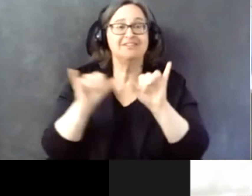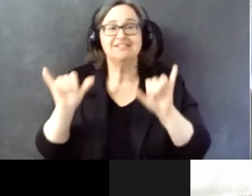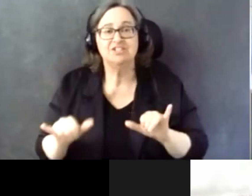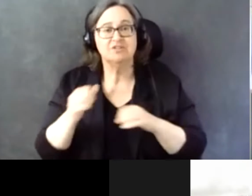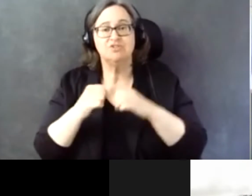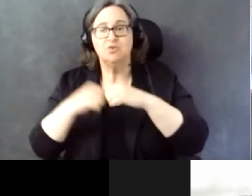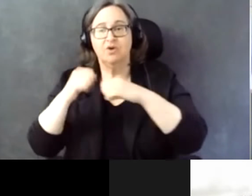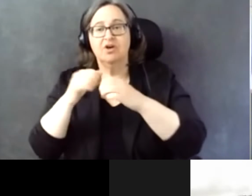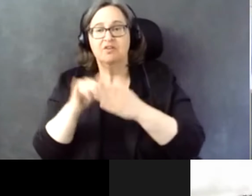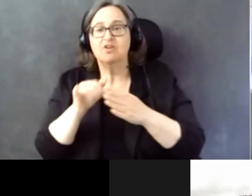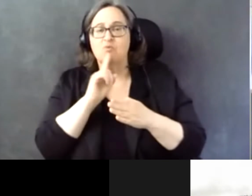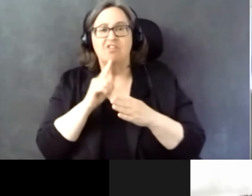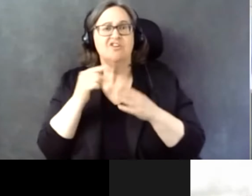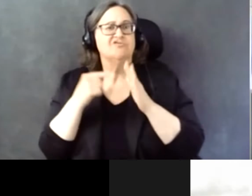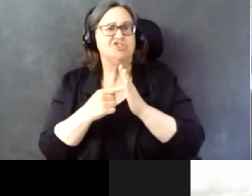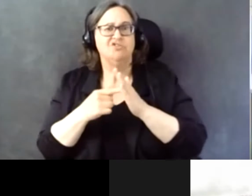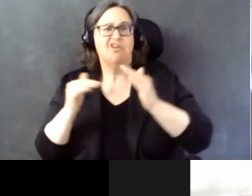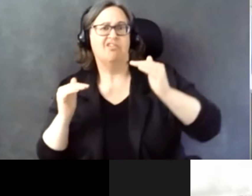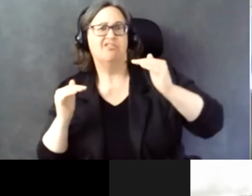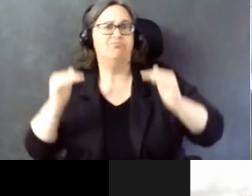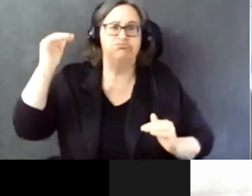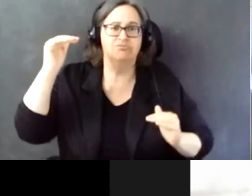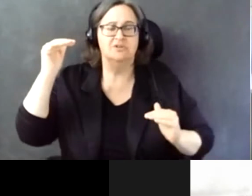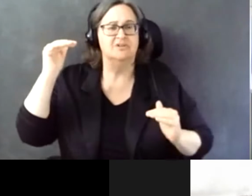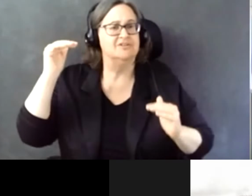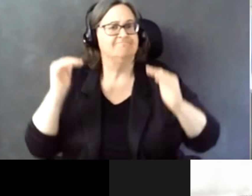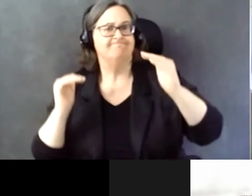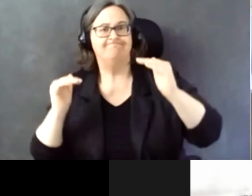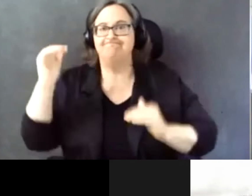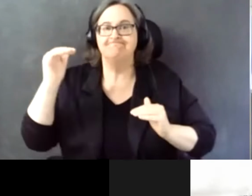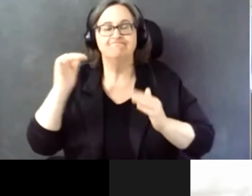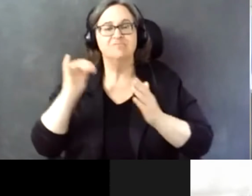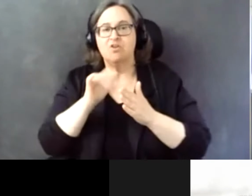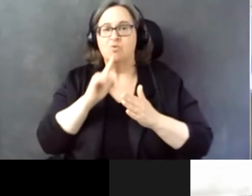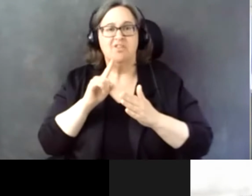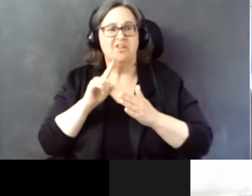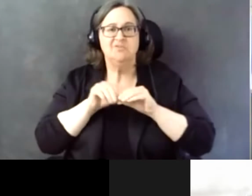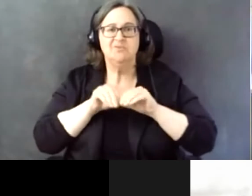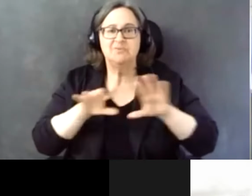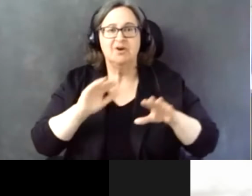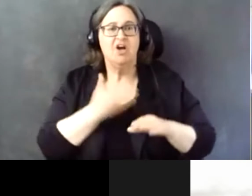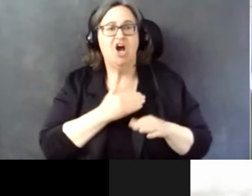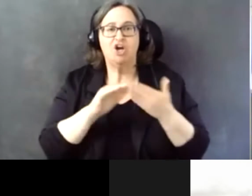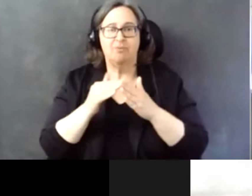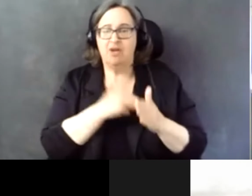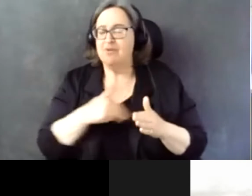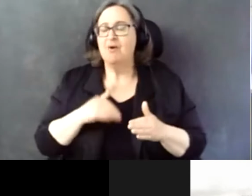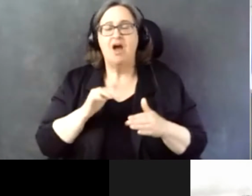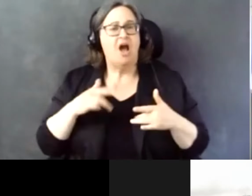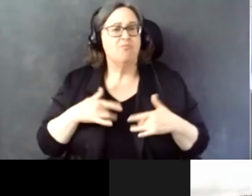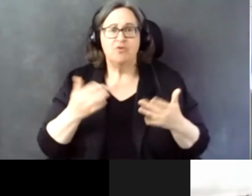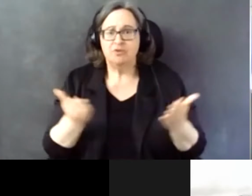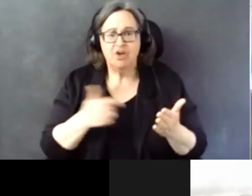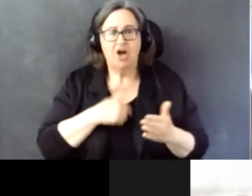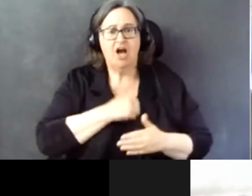that result in the deep inequities and injustices that plague so many of our community members i'm happy to be here i apologize